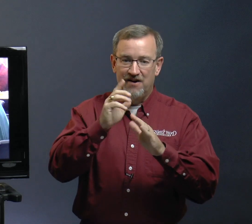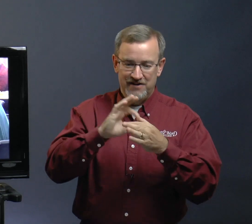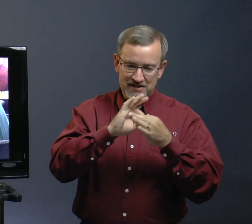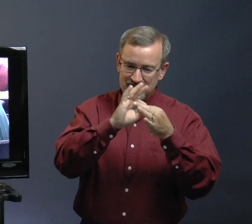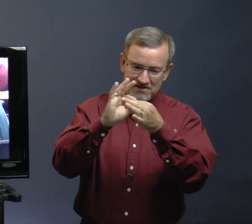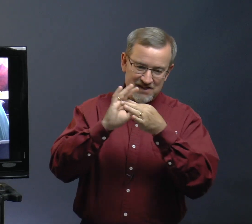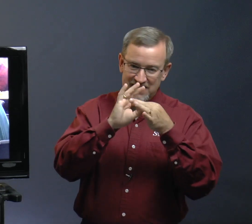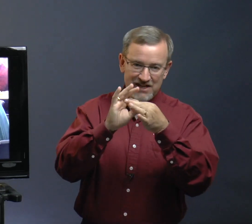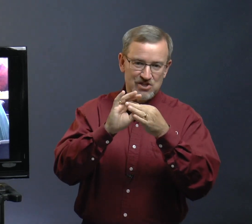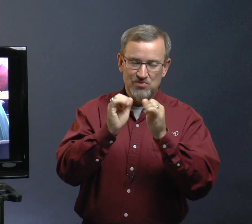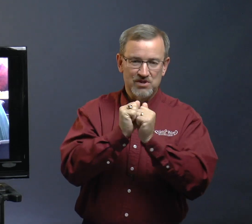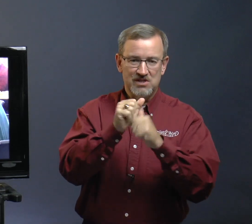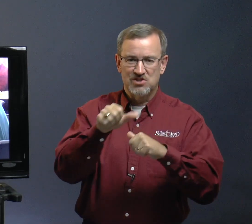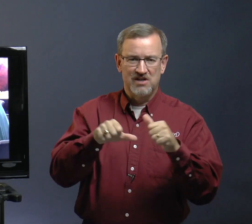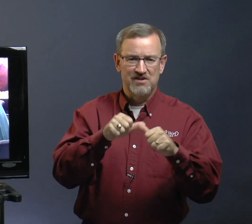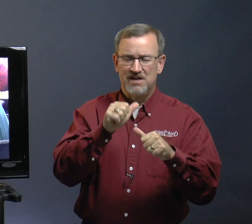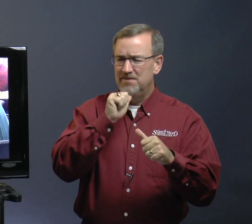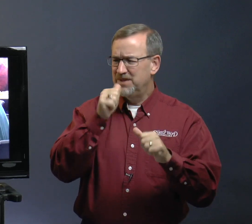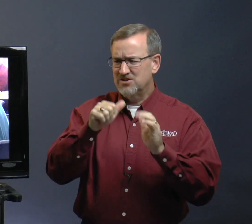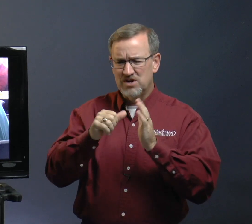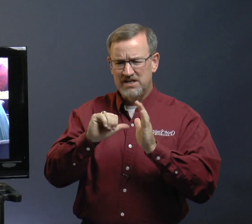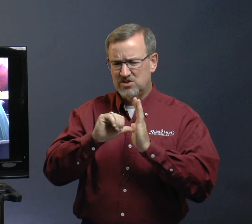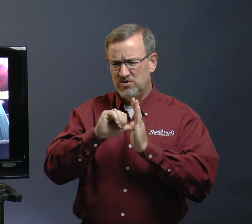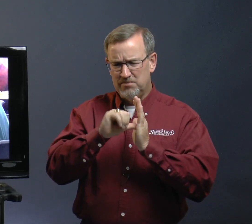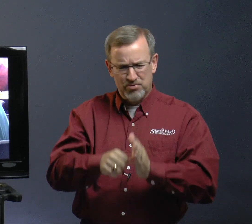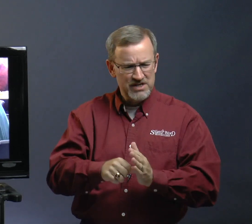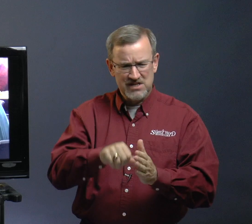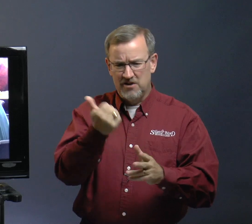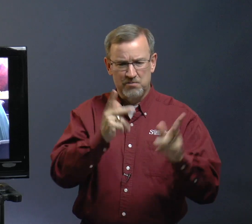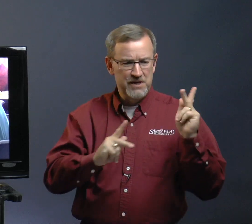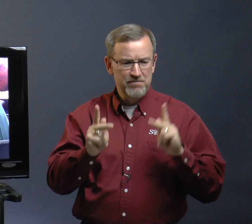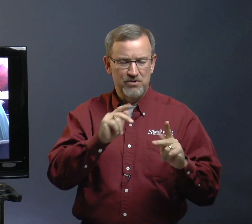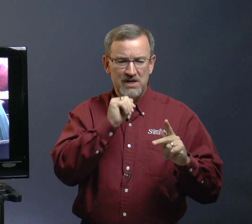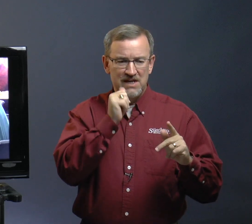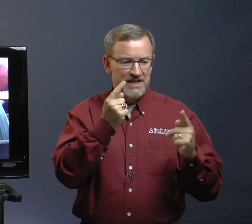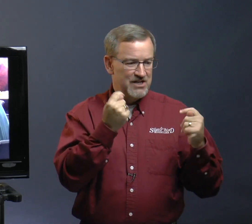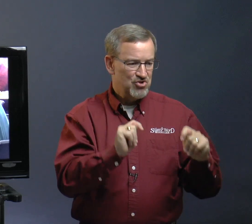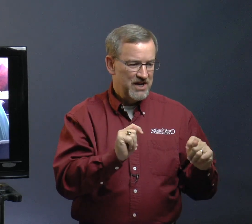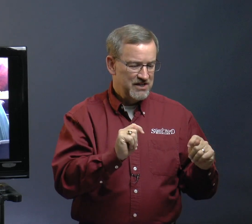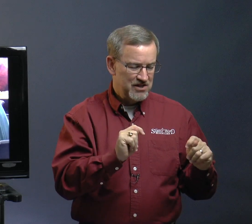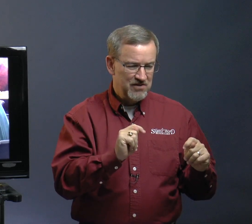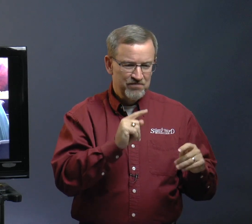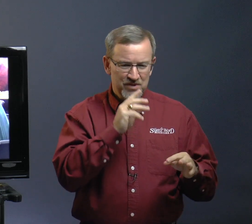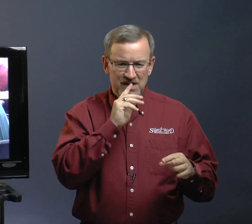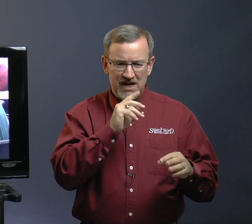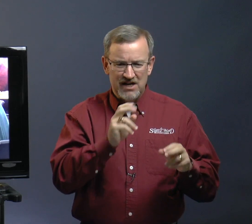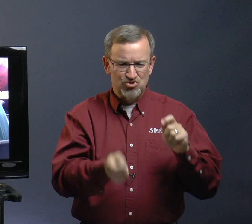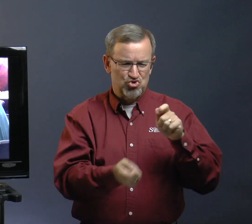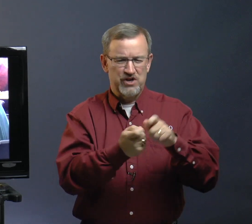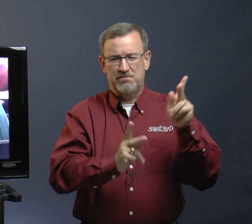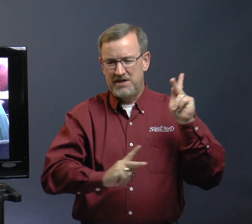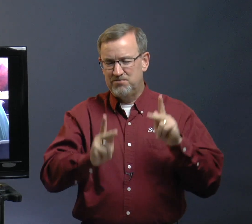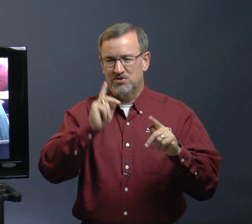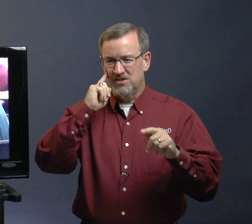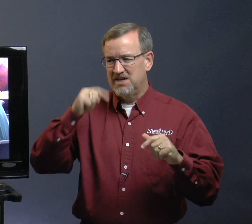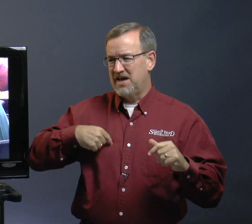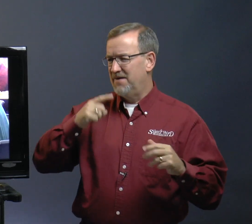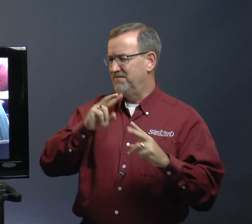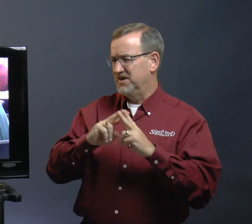in connection with each other, not trying to impress other people, not trying to trick people to think I'm a very,